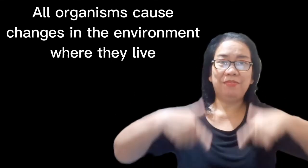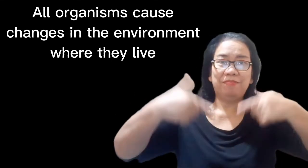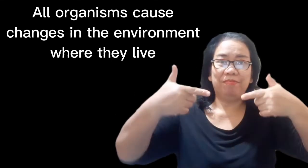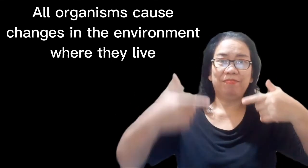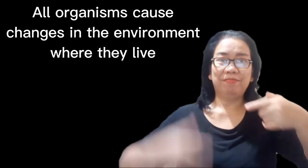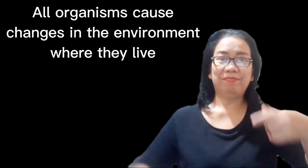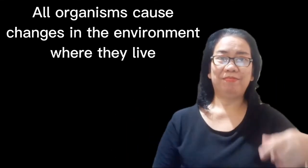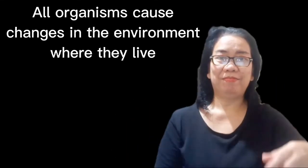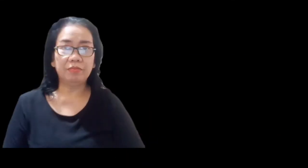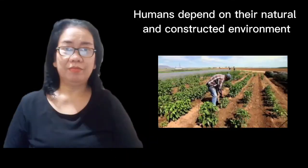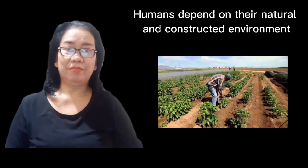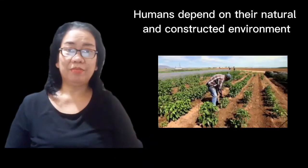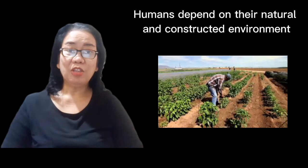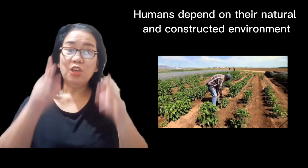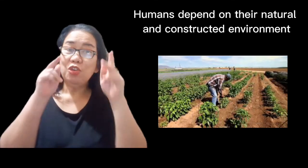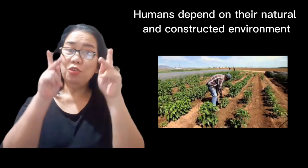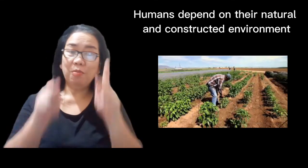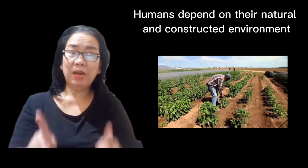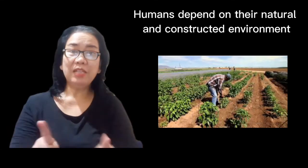live.